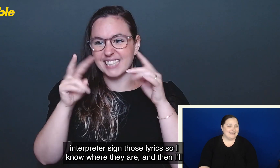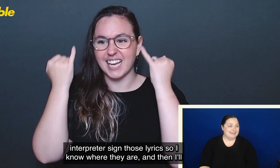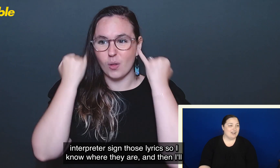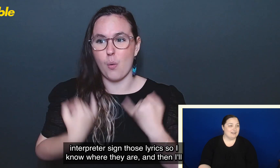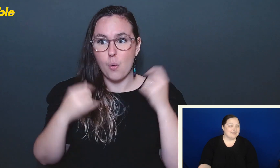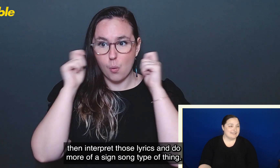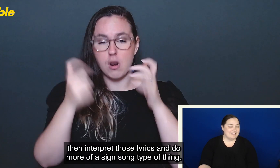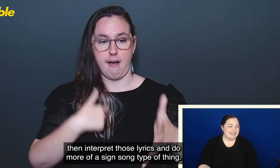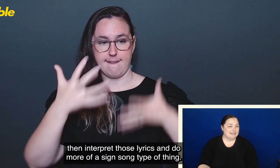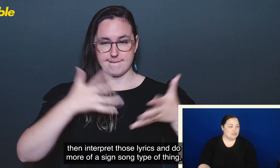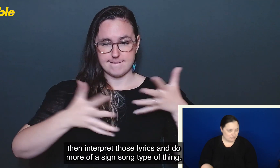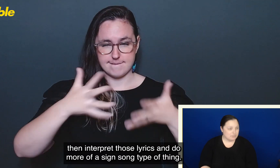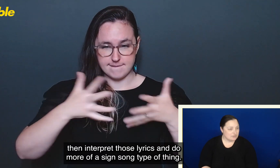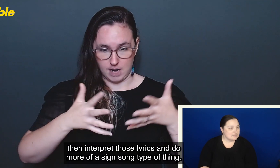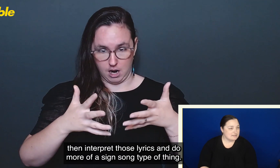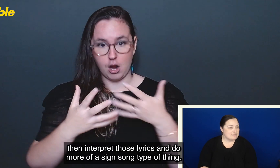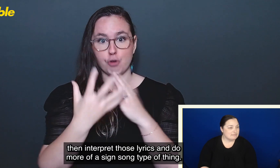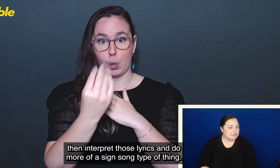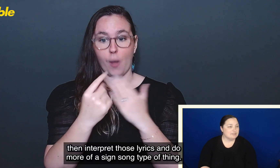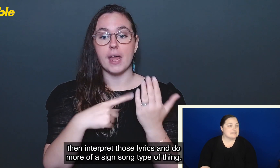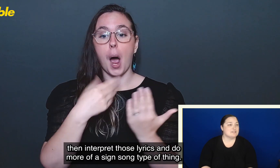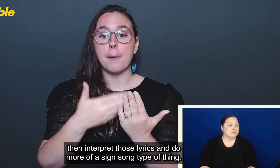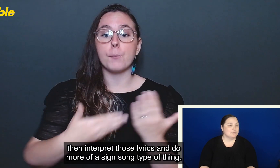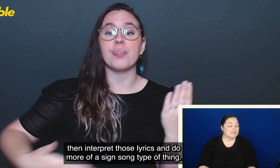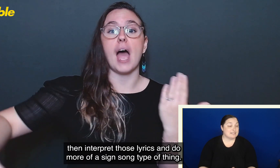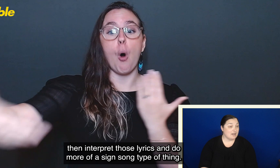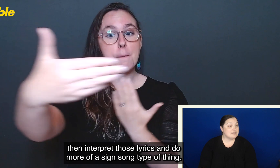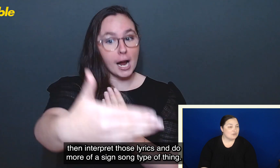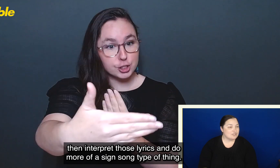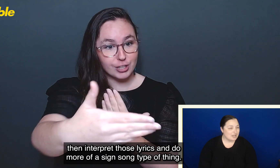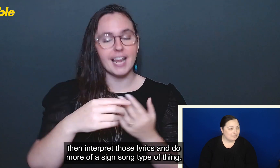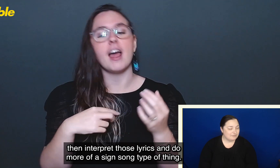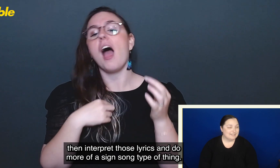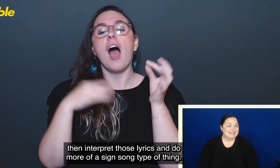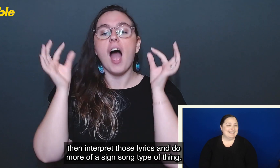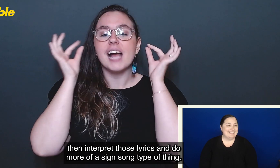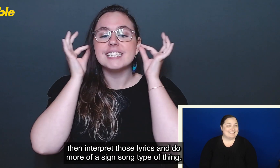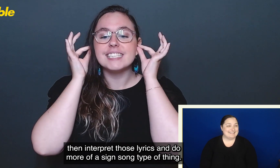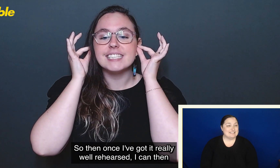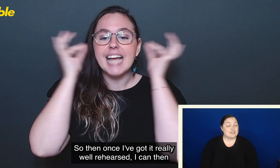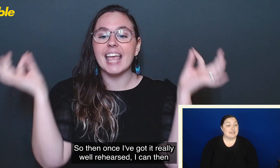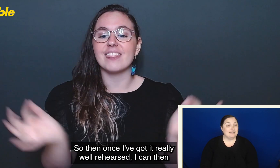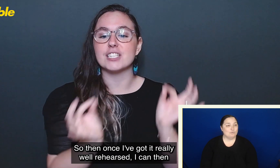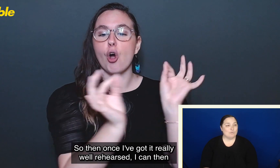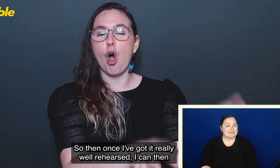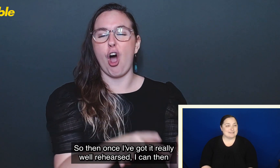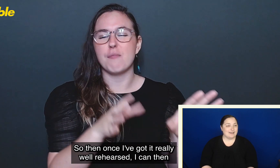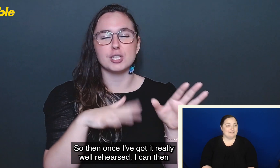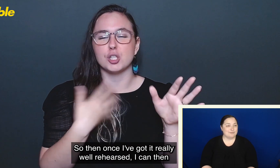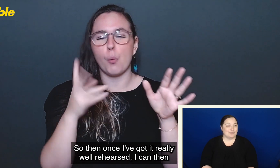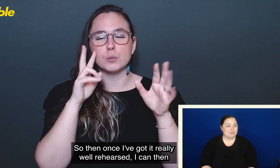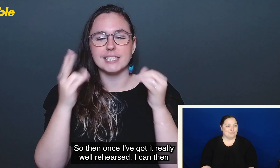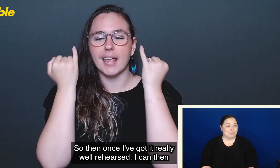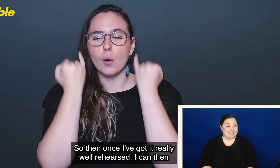and then I'll then interpret those lyrics and do more of a sign song type of thing. So then once